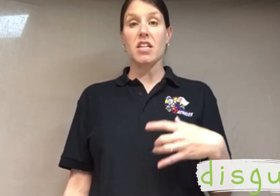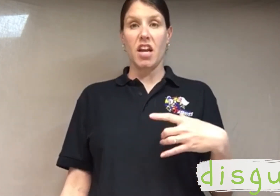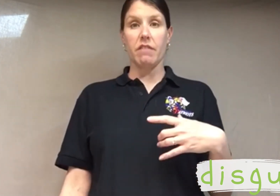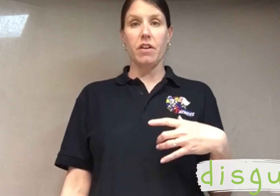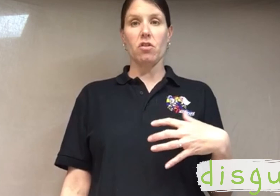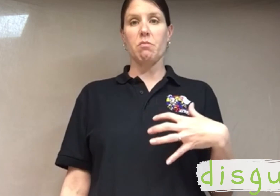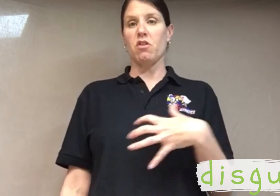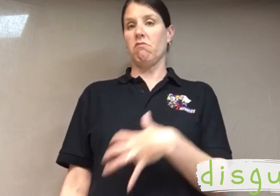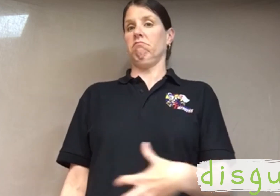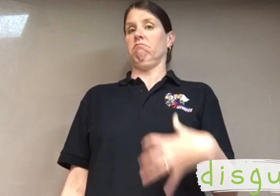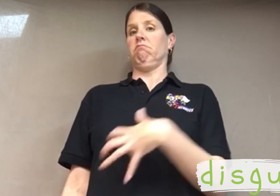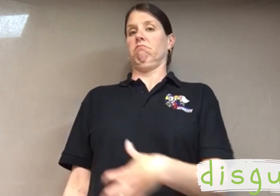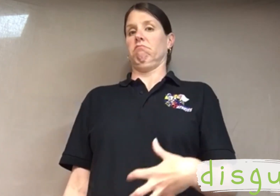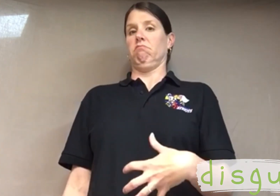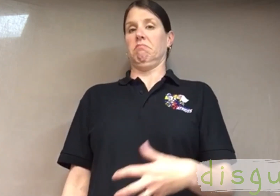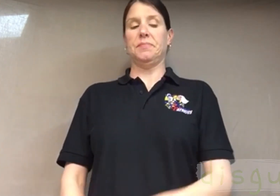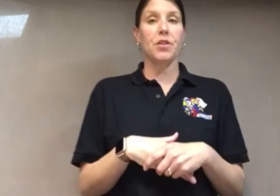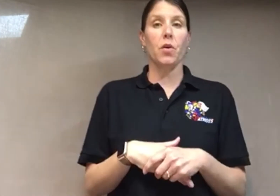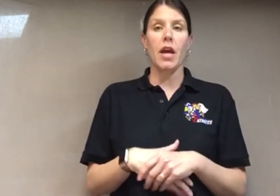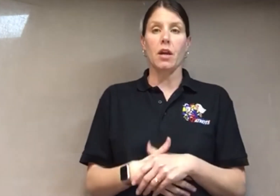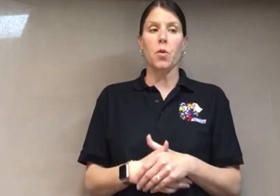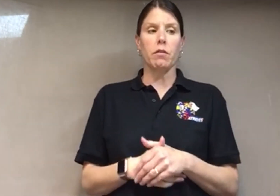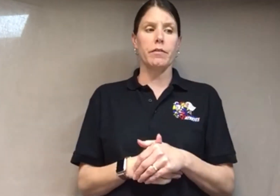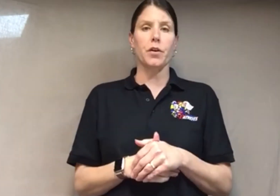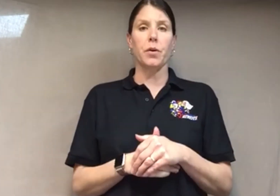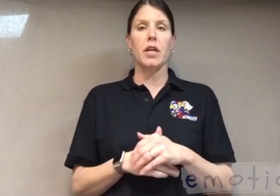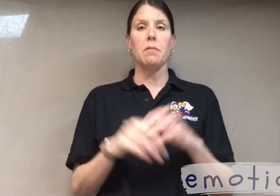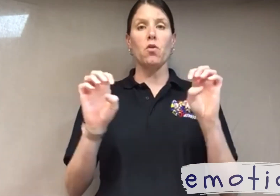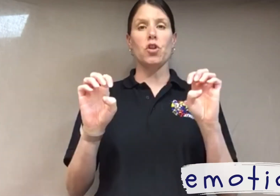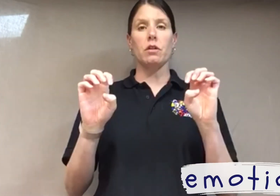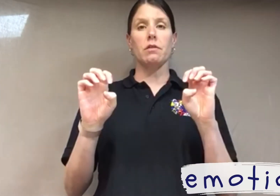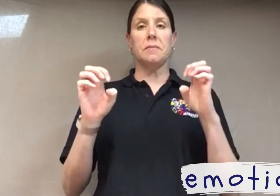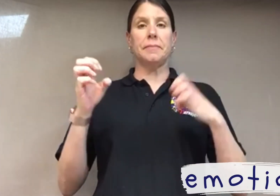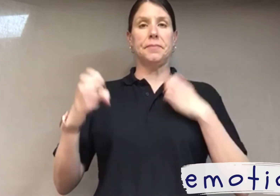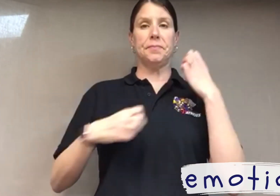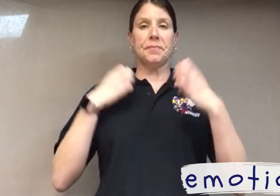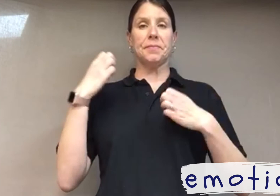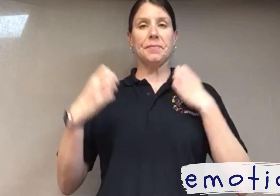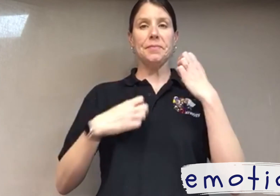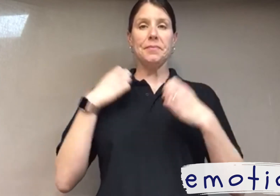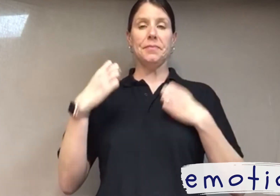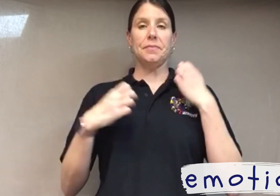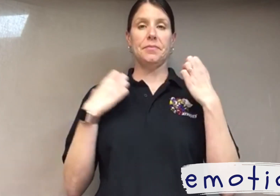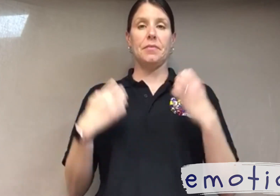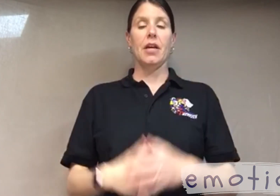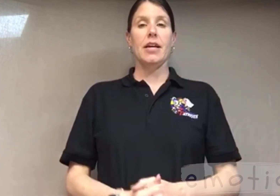With that negative facial expression. So again, a quick review. Emotions.